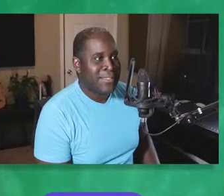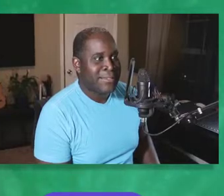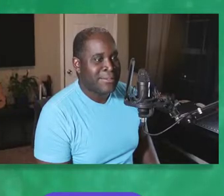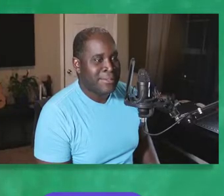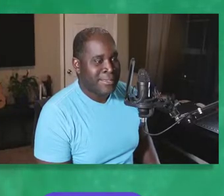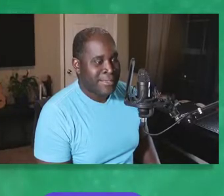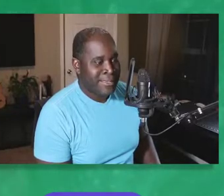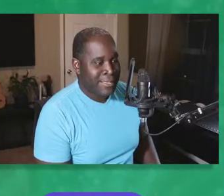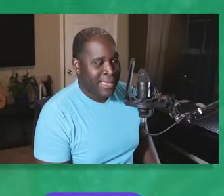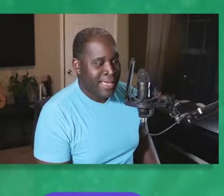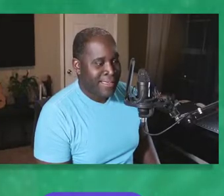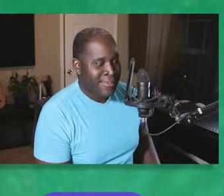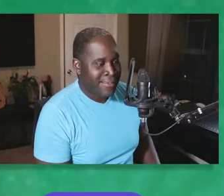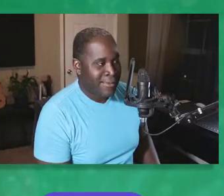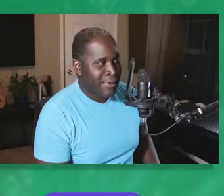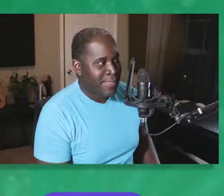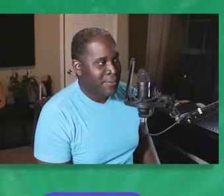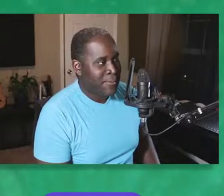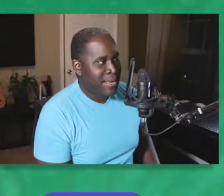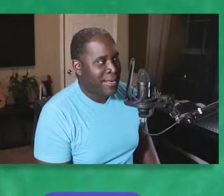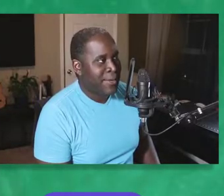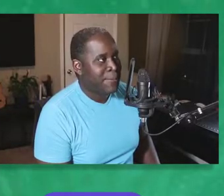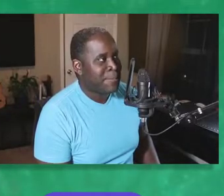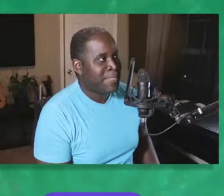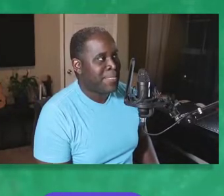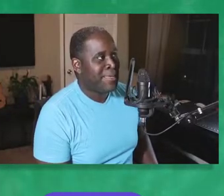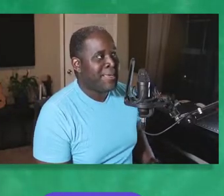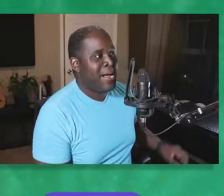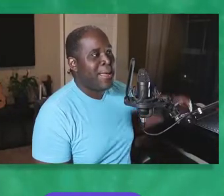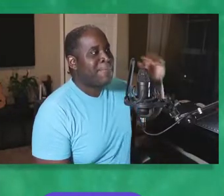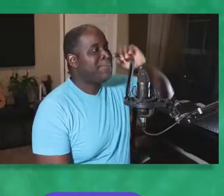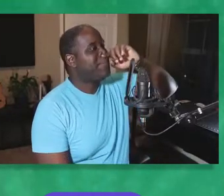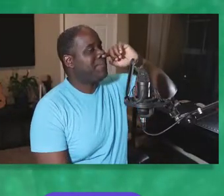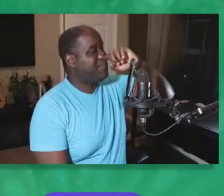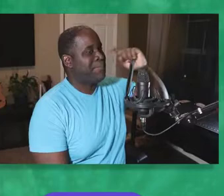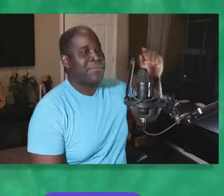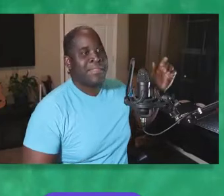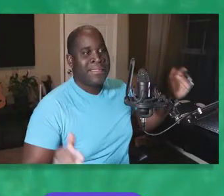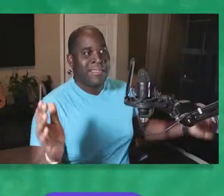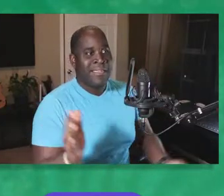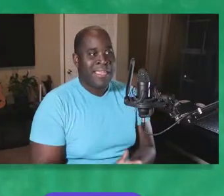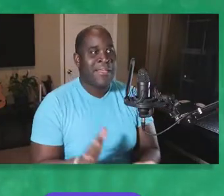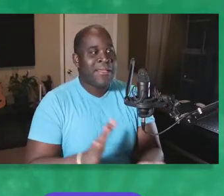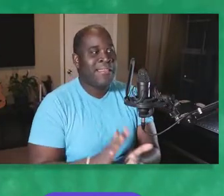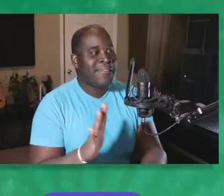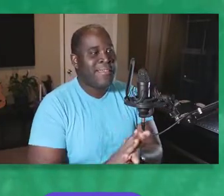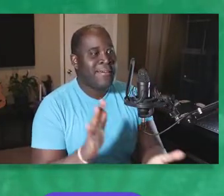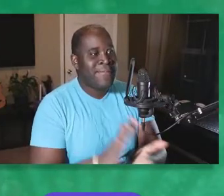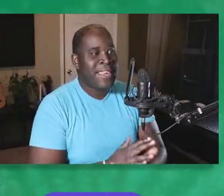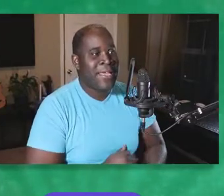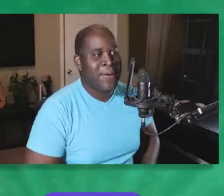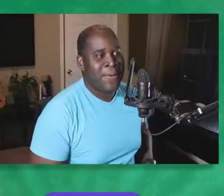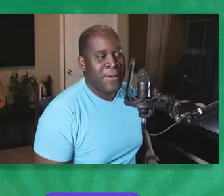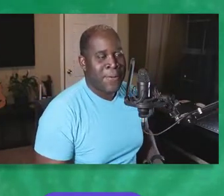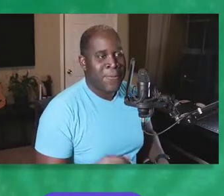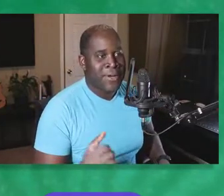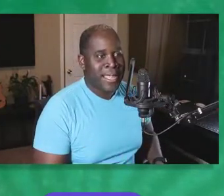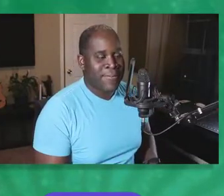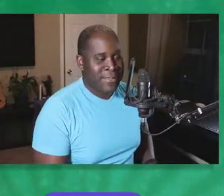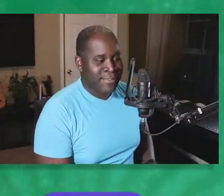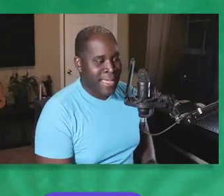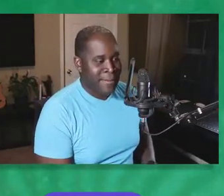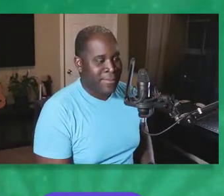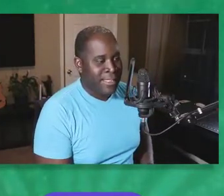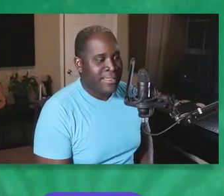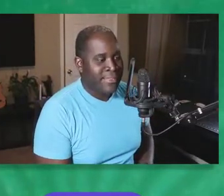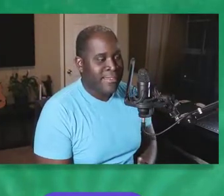Cool. Guys, I think we're ready to go. All right. Here is the video. We're going to